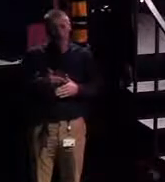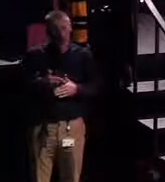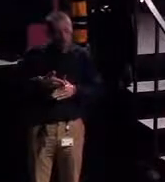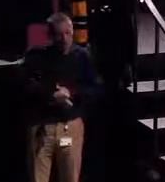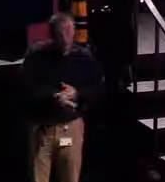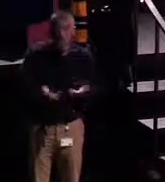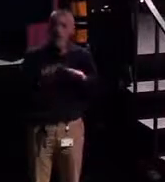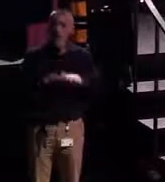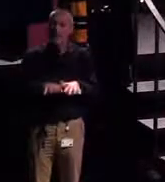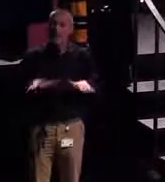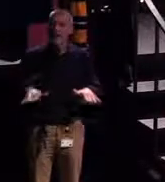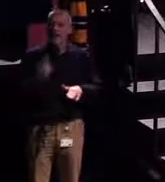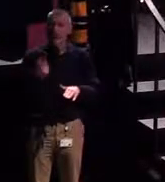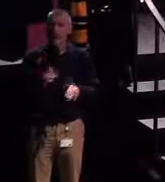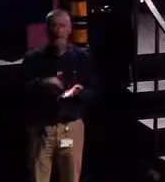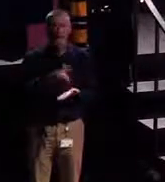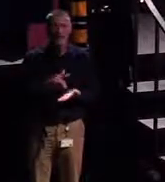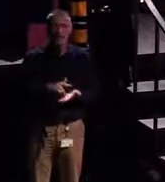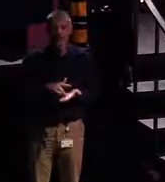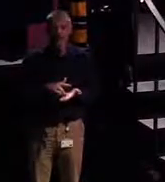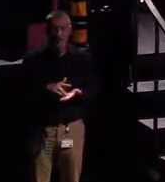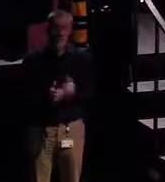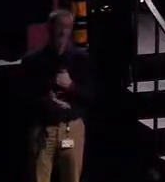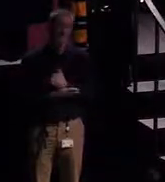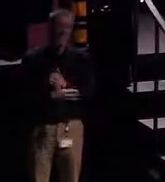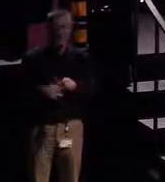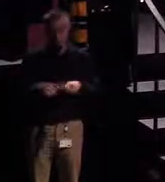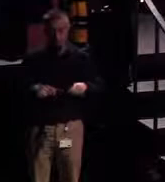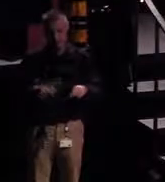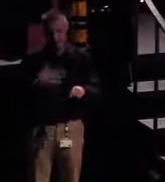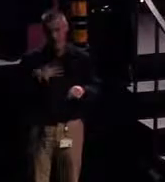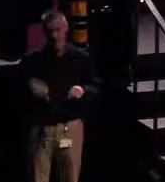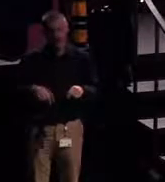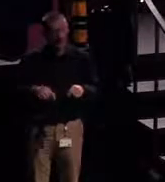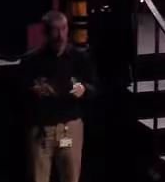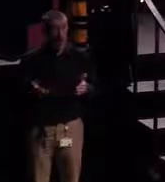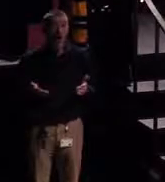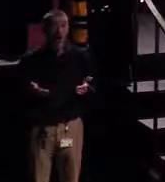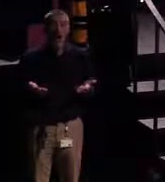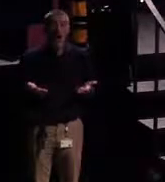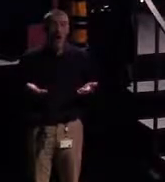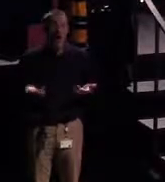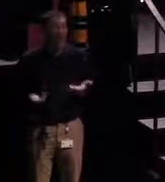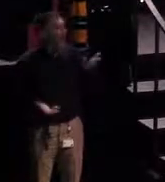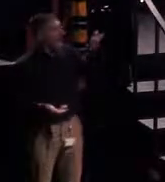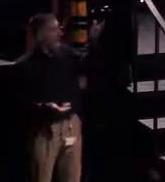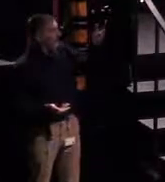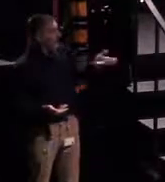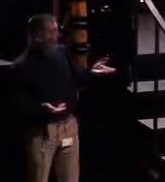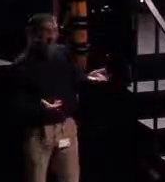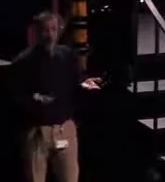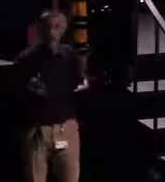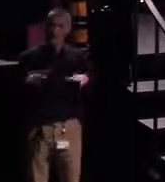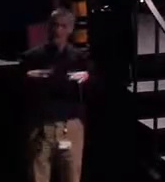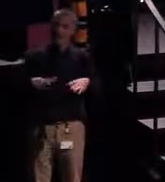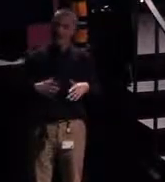Battersea Arts Centre comes in. Fuck it. I love pizza bread. A warmer welcome inside the relaxed